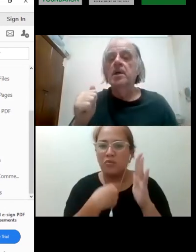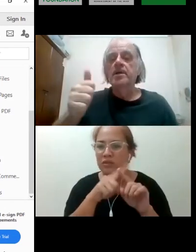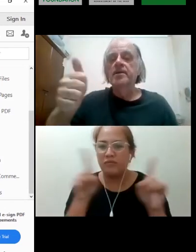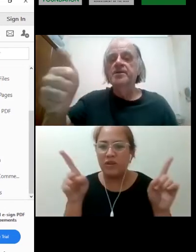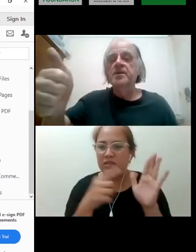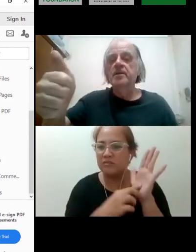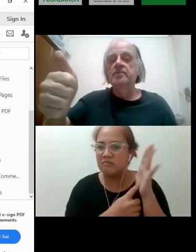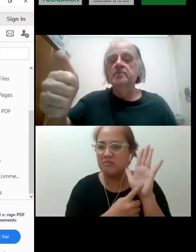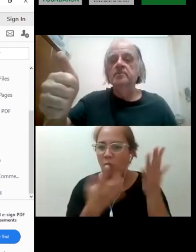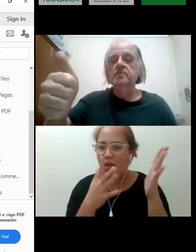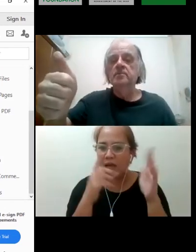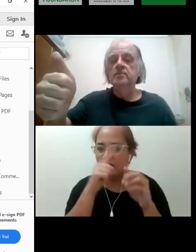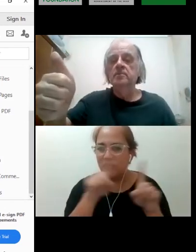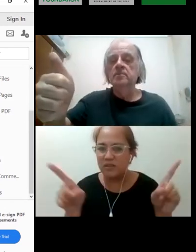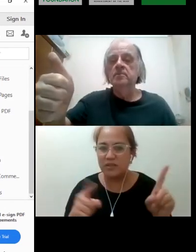example, this sign